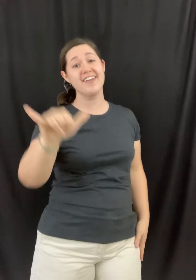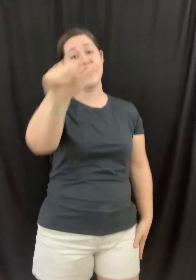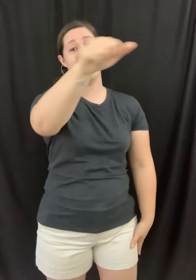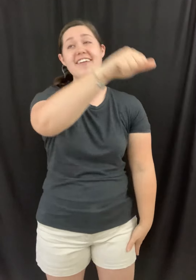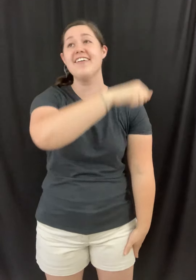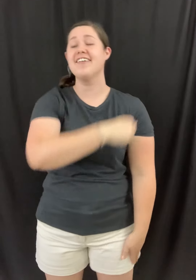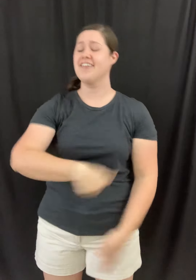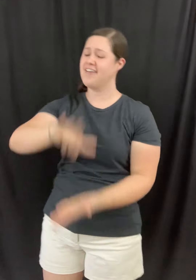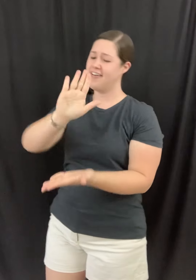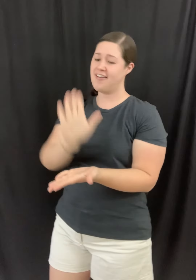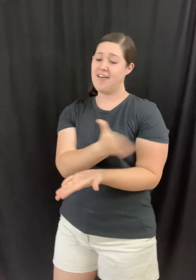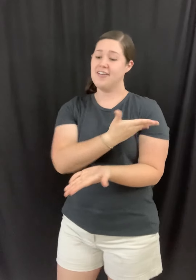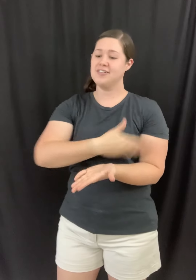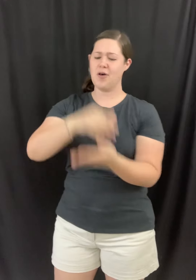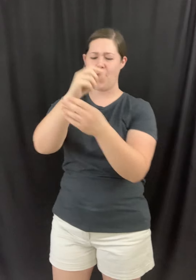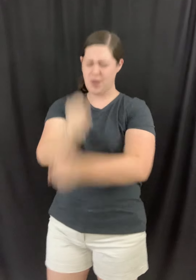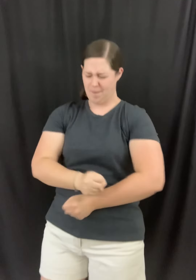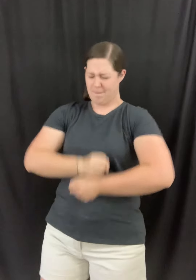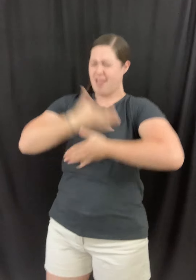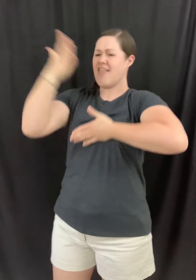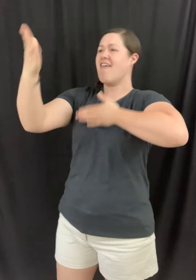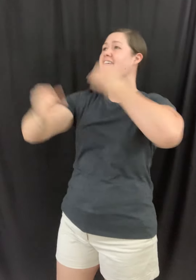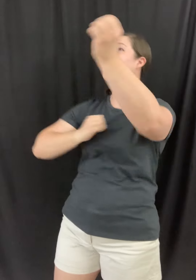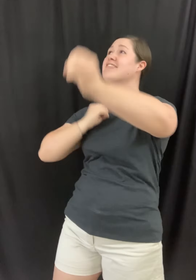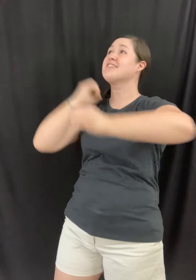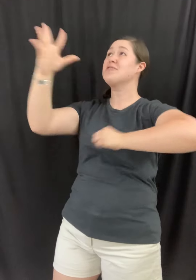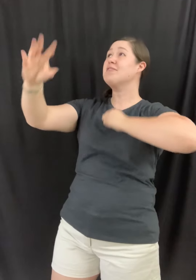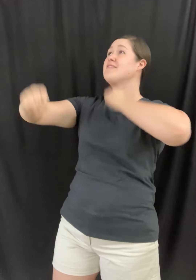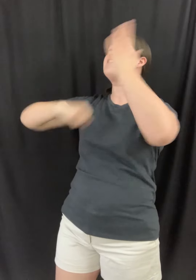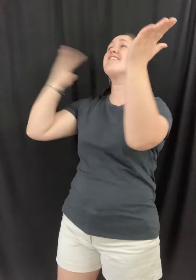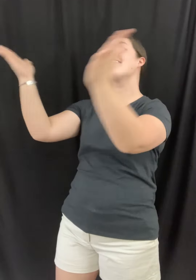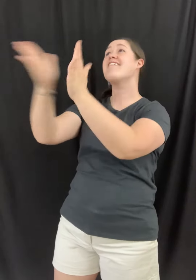A sign in my arms, do you see?